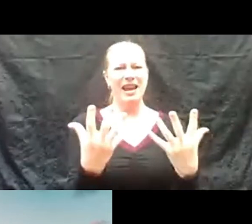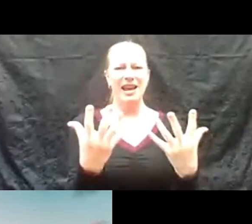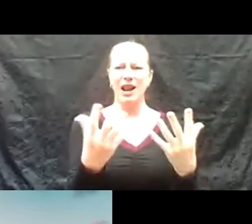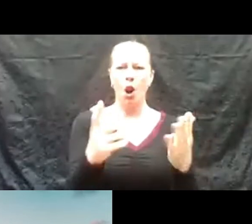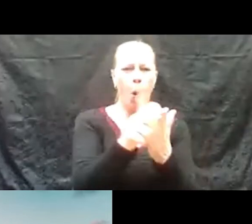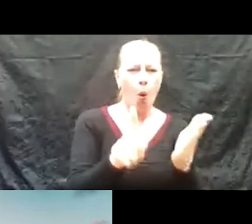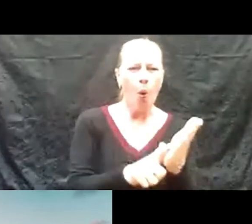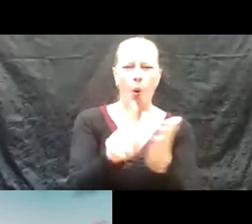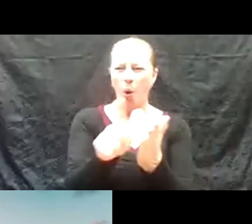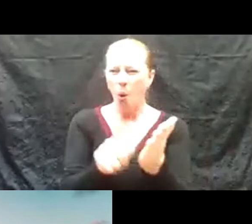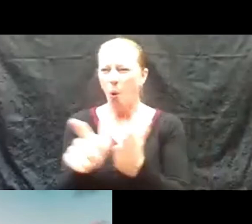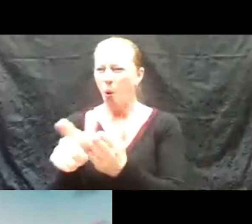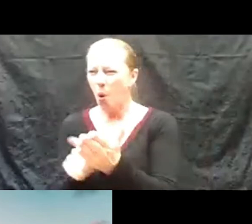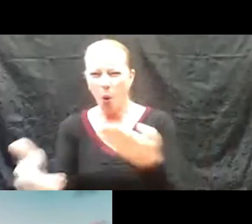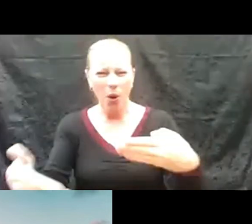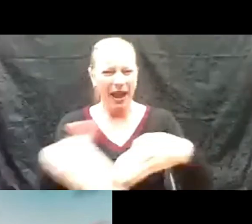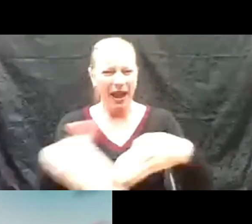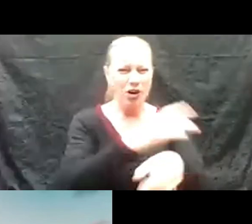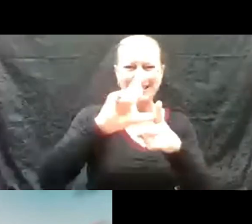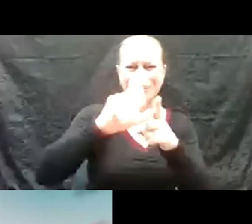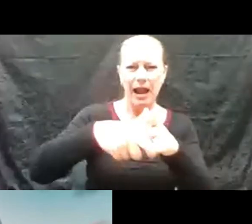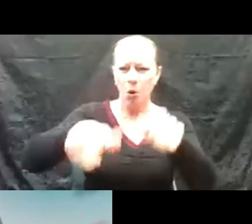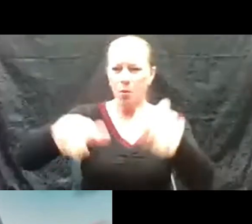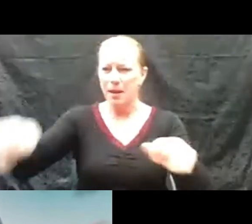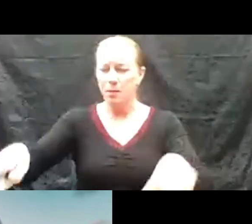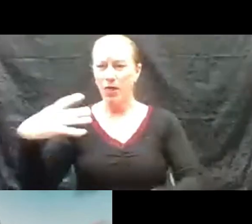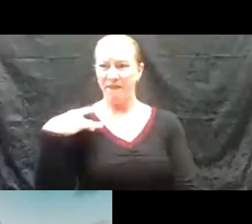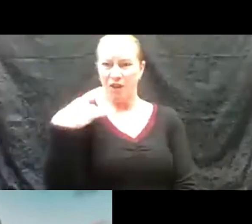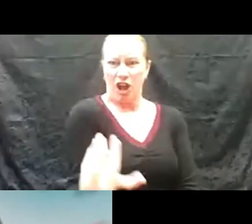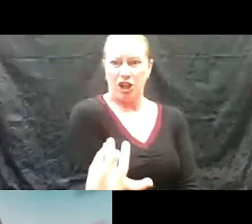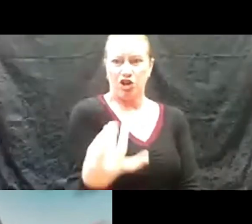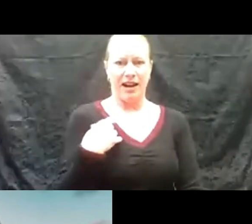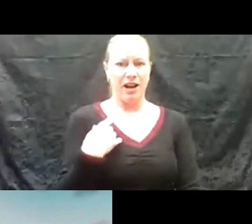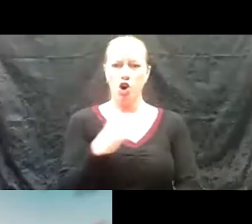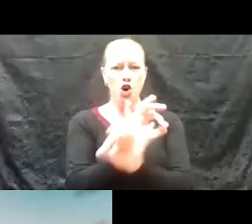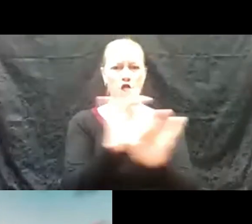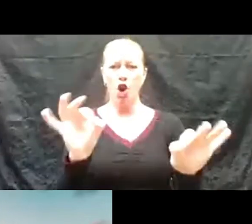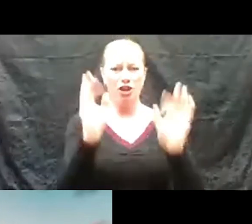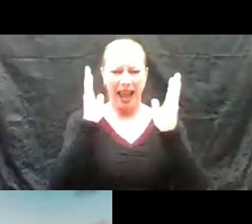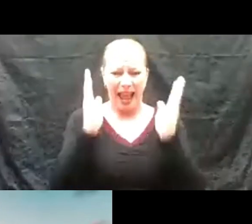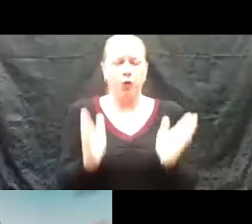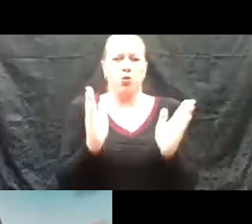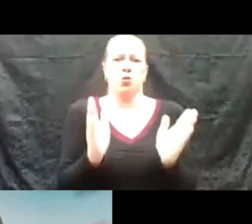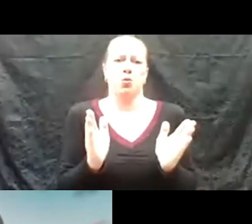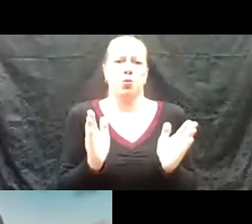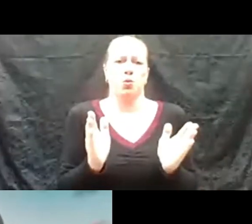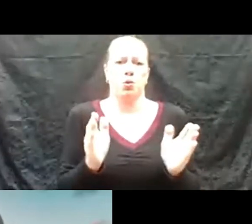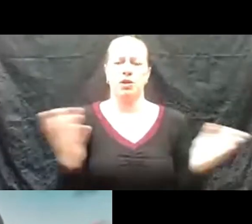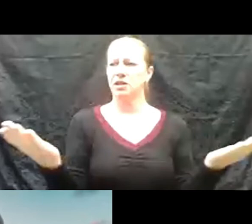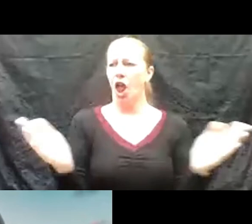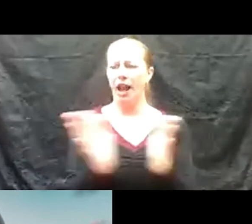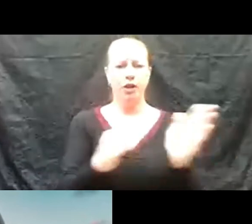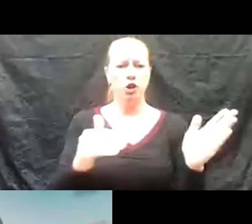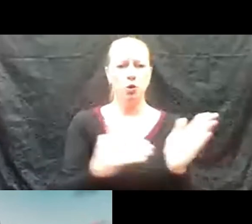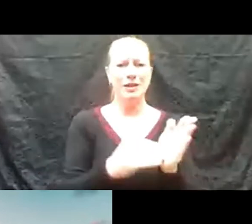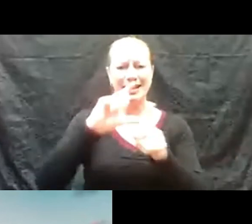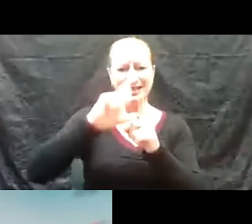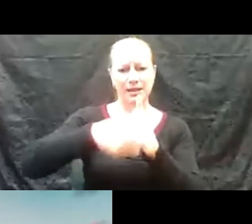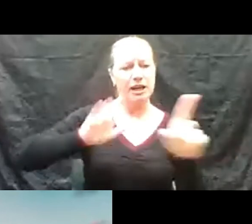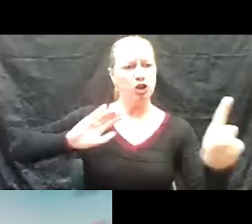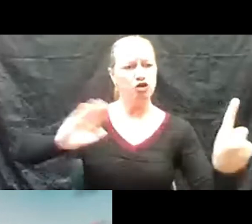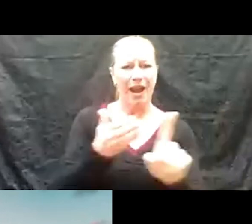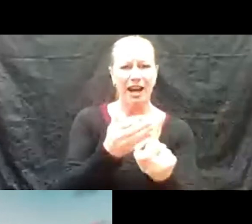law covering disabled people that are voluntary, non-binding. It's like the New Zealand Disability Strategy